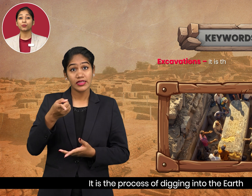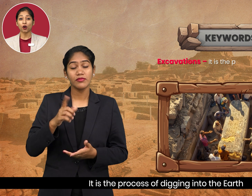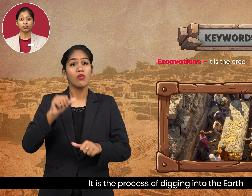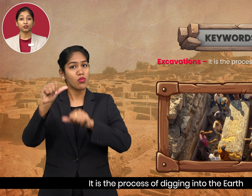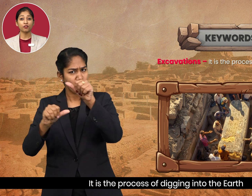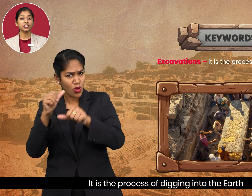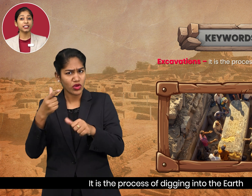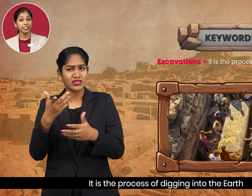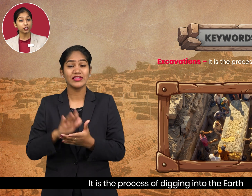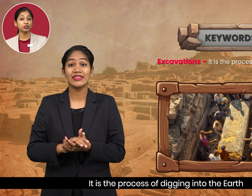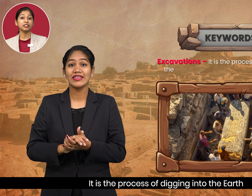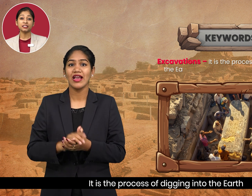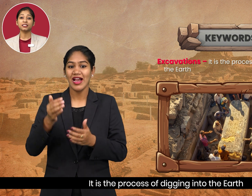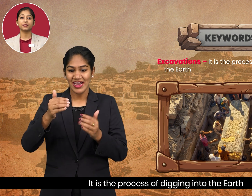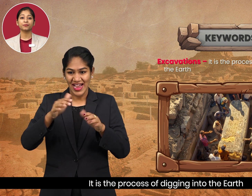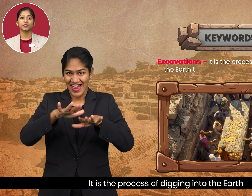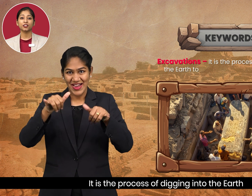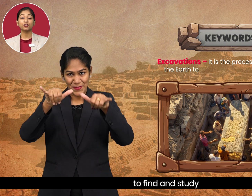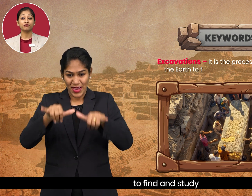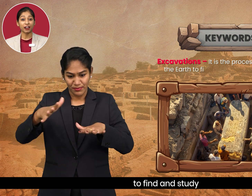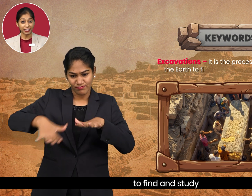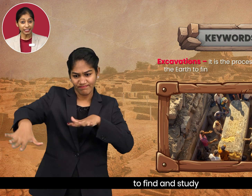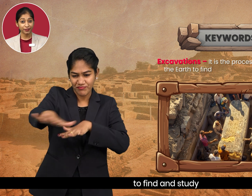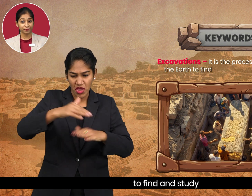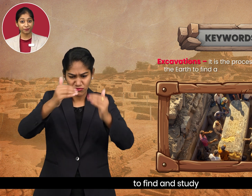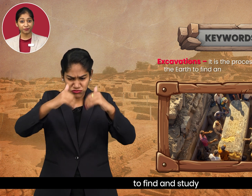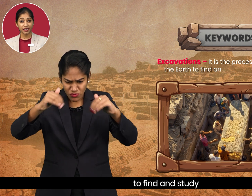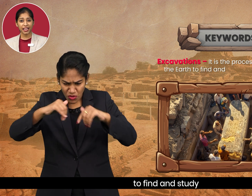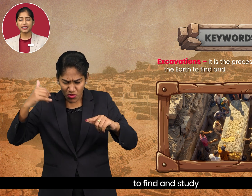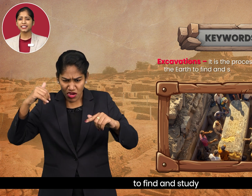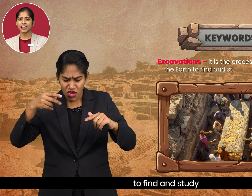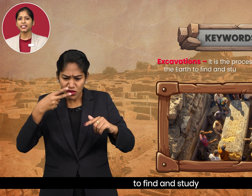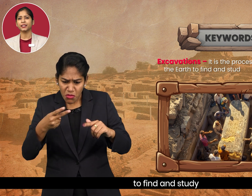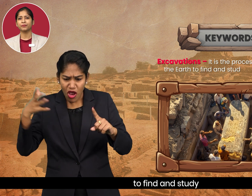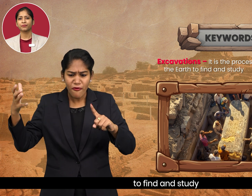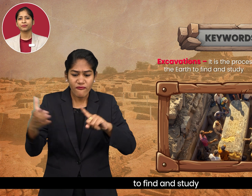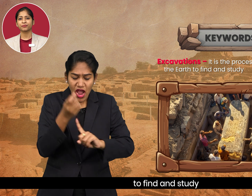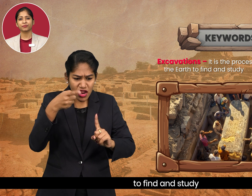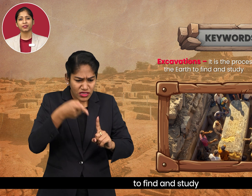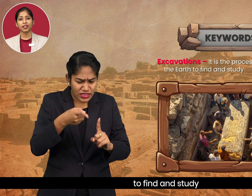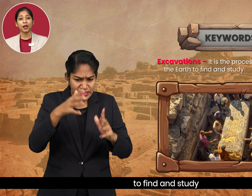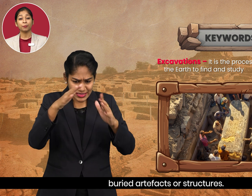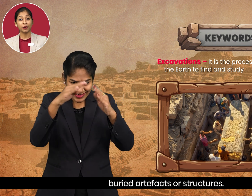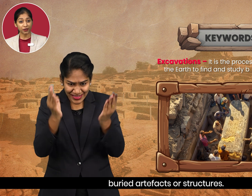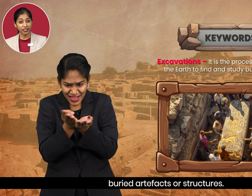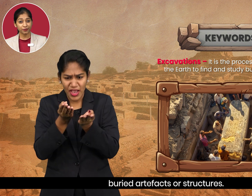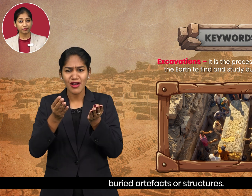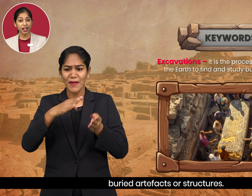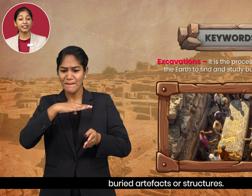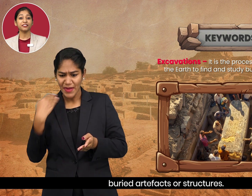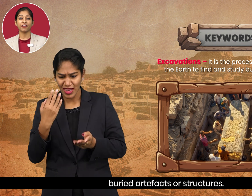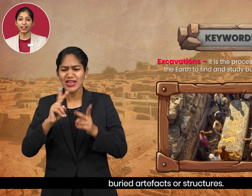It is the process of digging into the earth to find and study